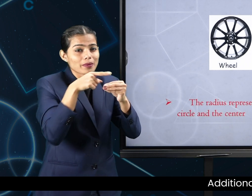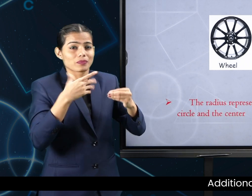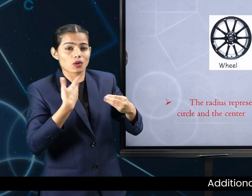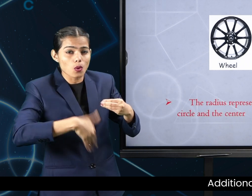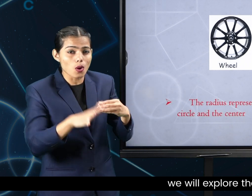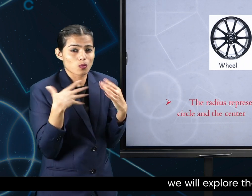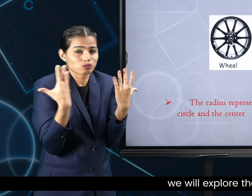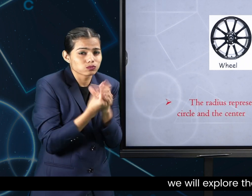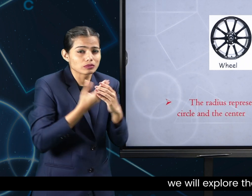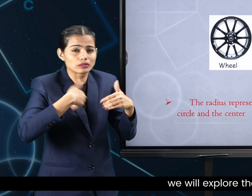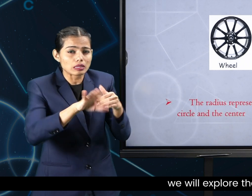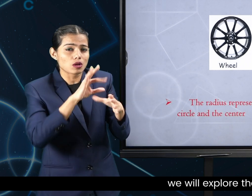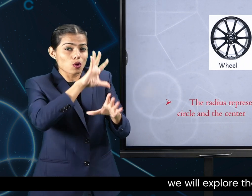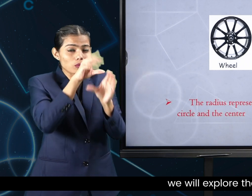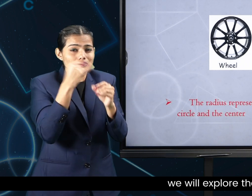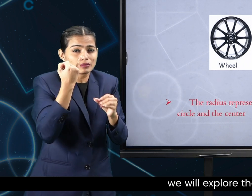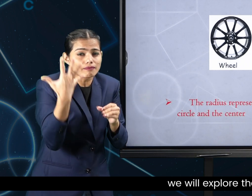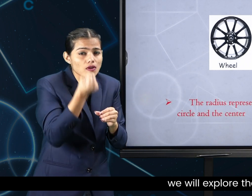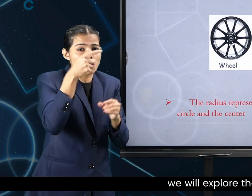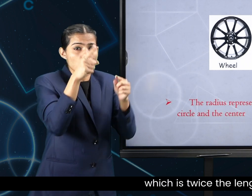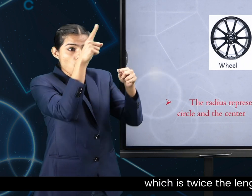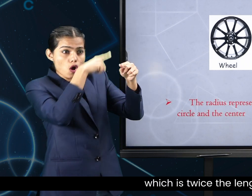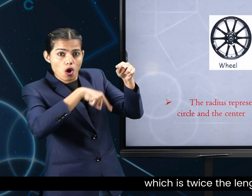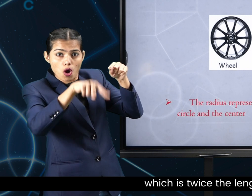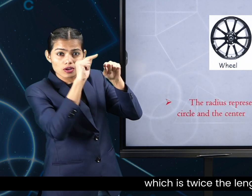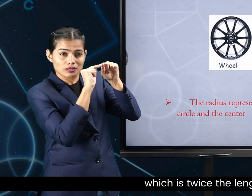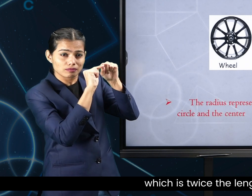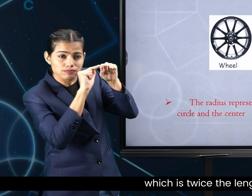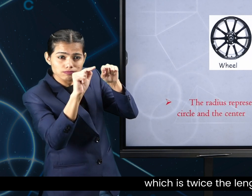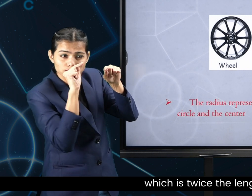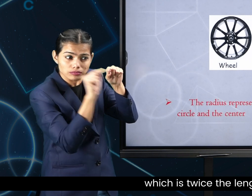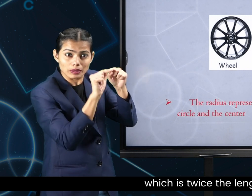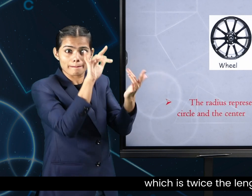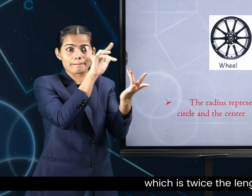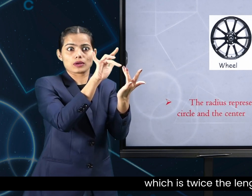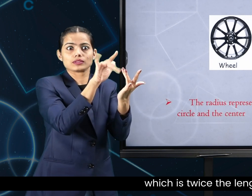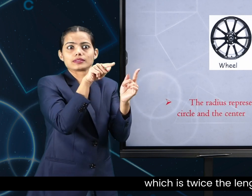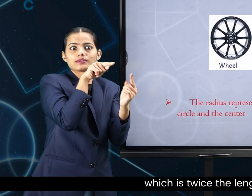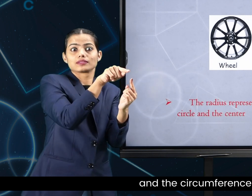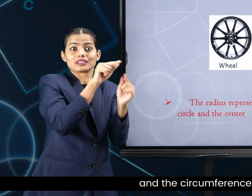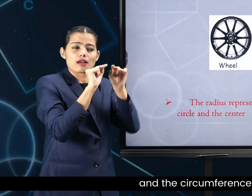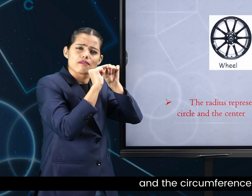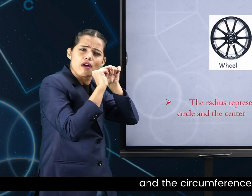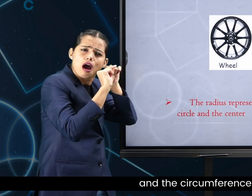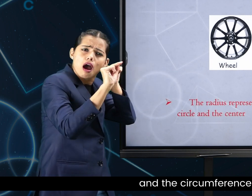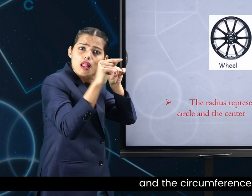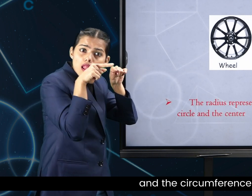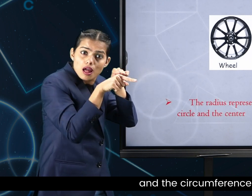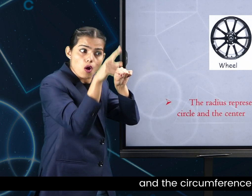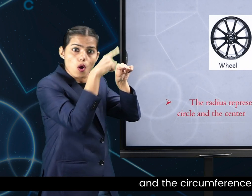Additionally, we will explore the diameter, which is twice the length of the radius, and the circumference, which